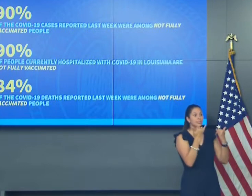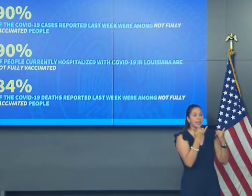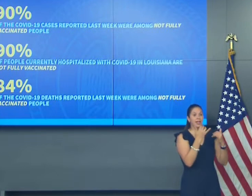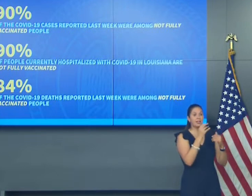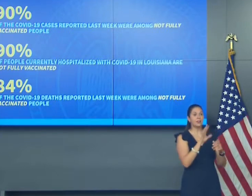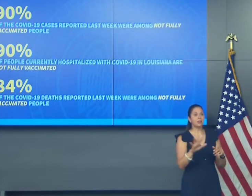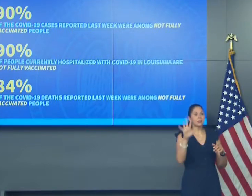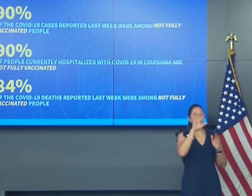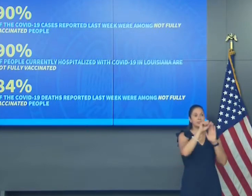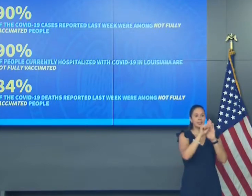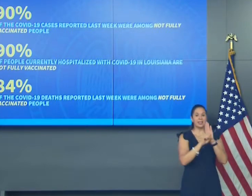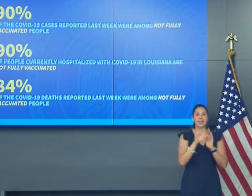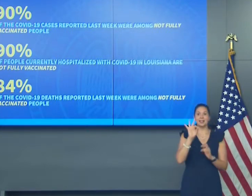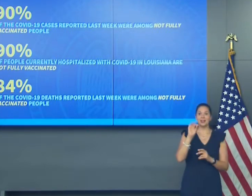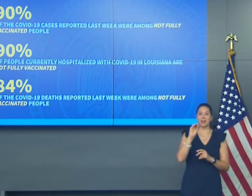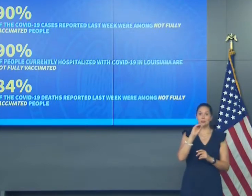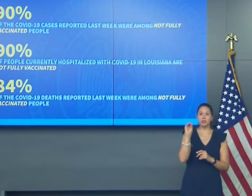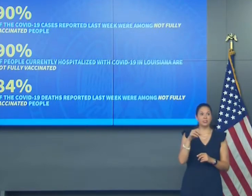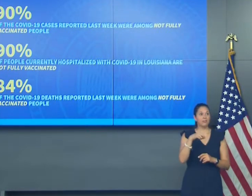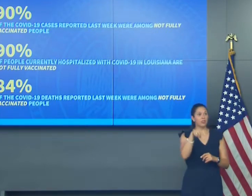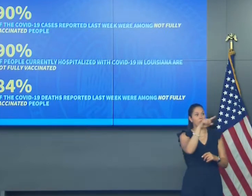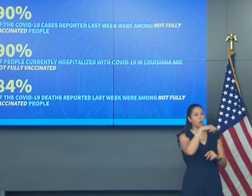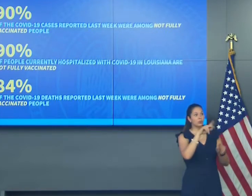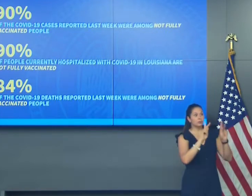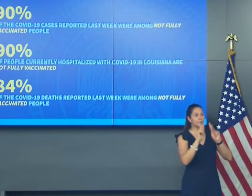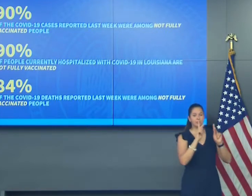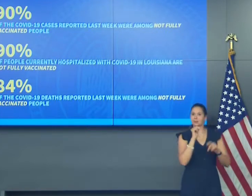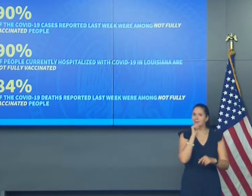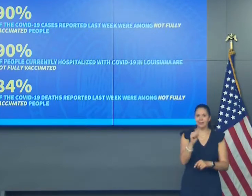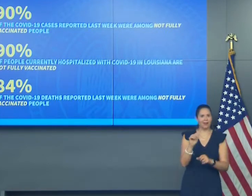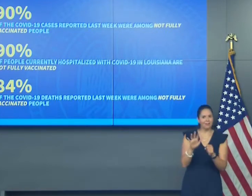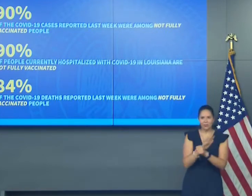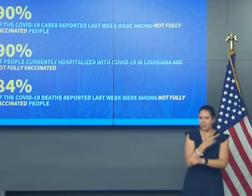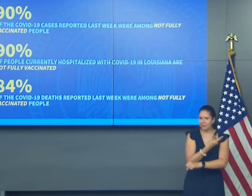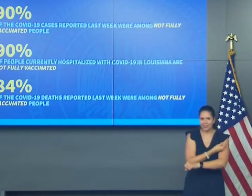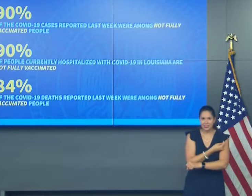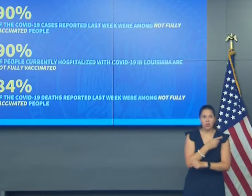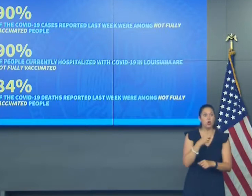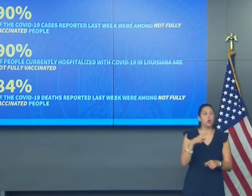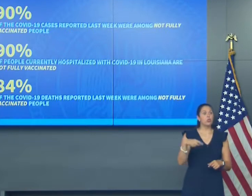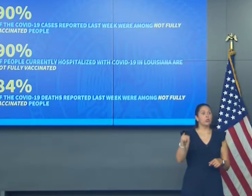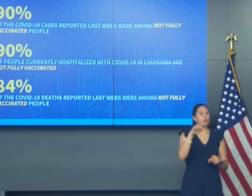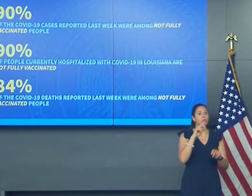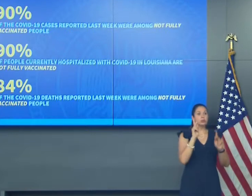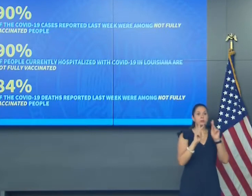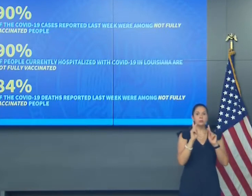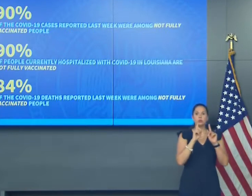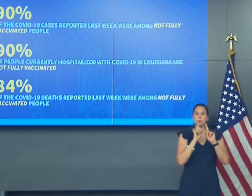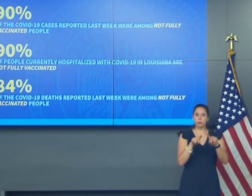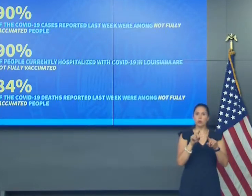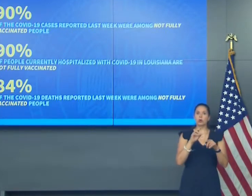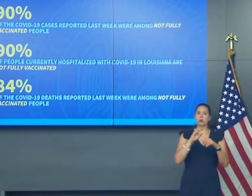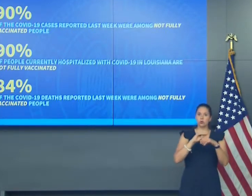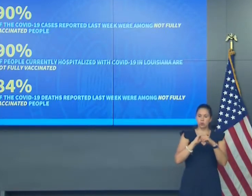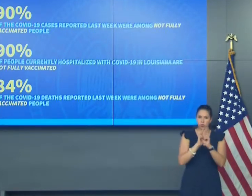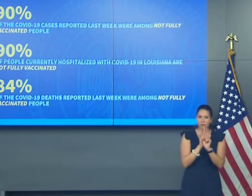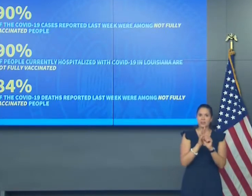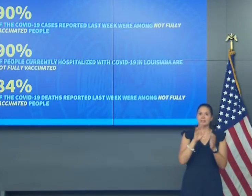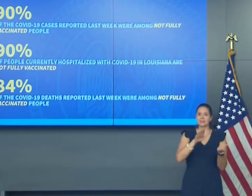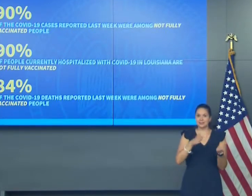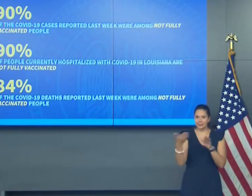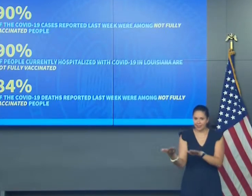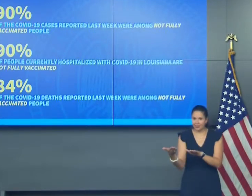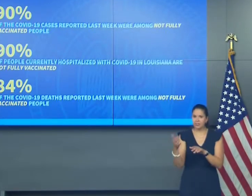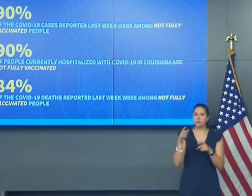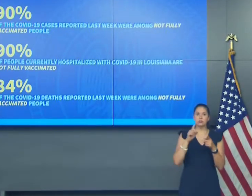hospitals throughout the state, 90% are not fully vaccinated. And of everyone who was reported as a COVID-19 fatality